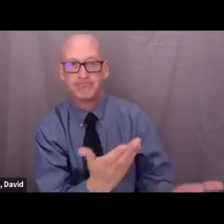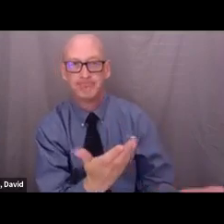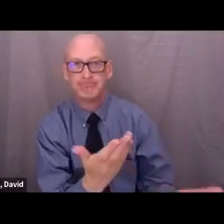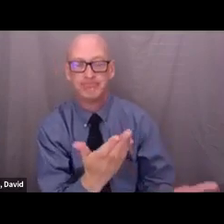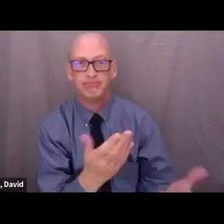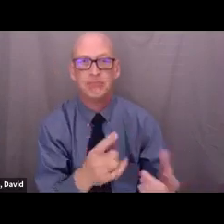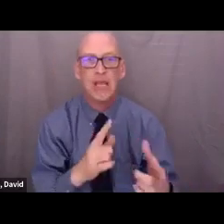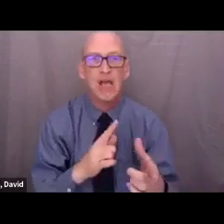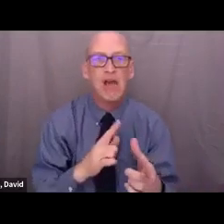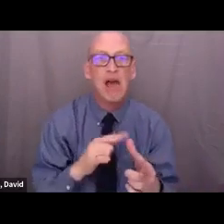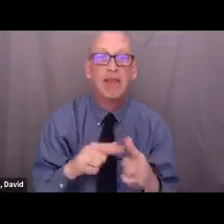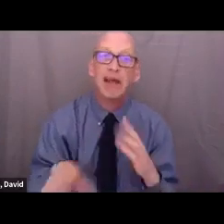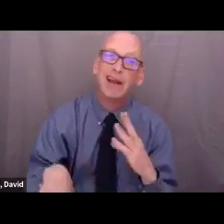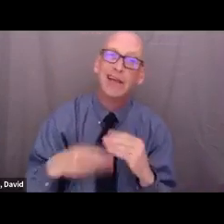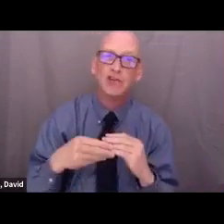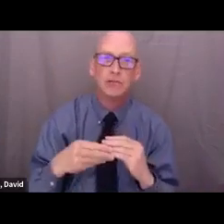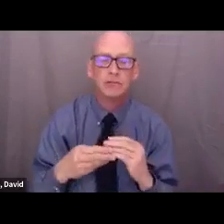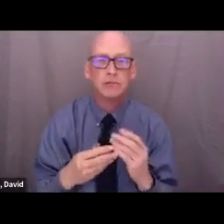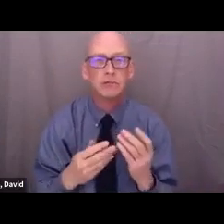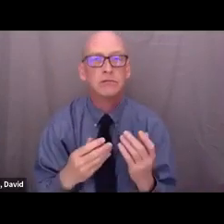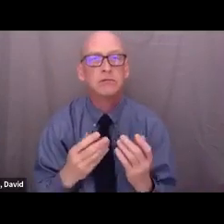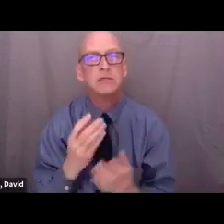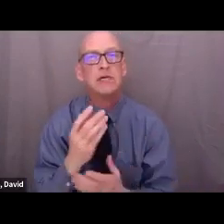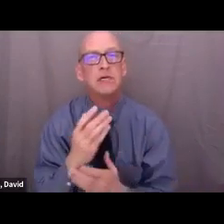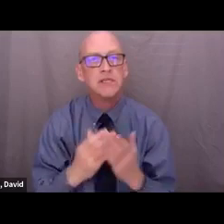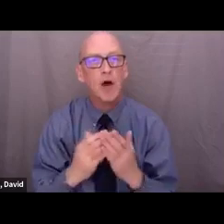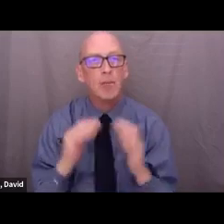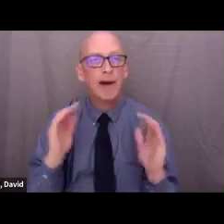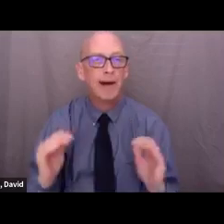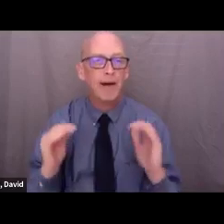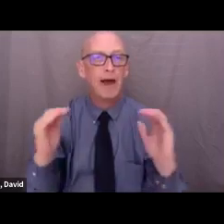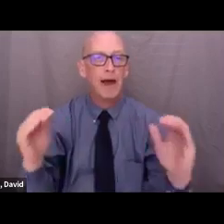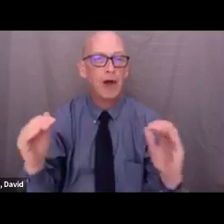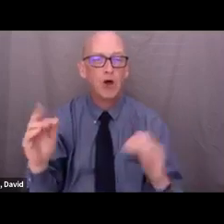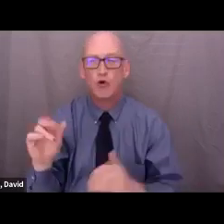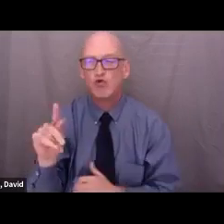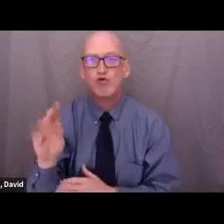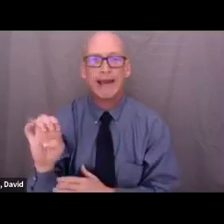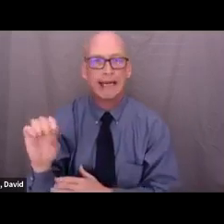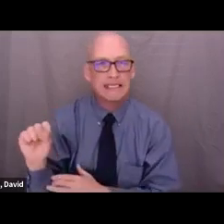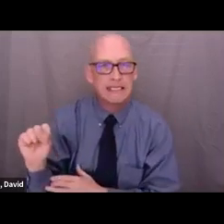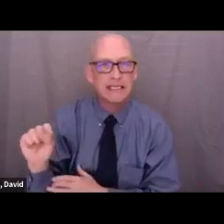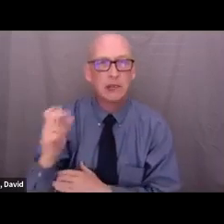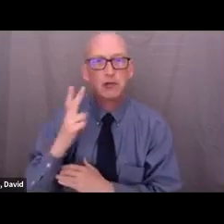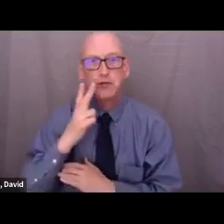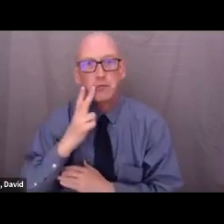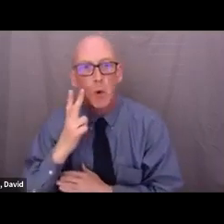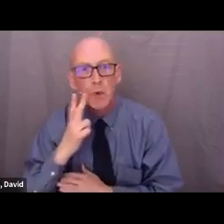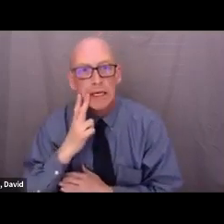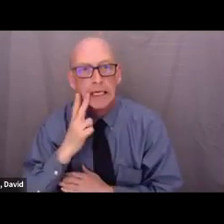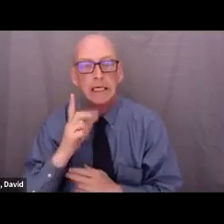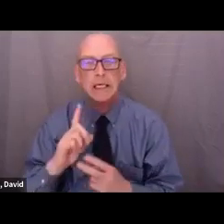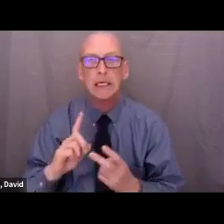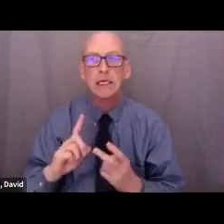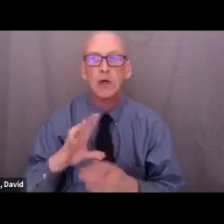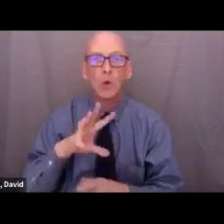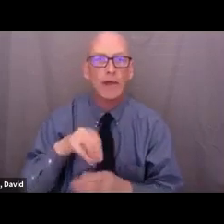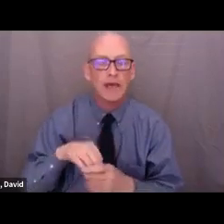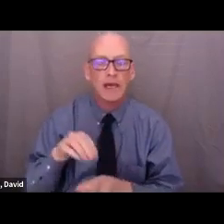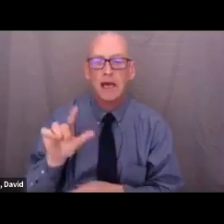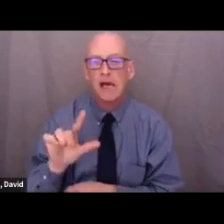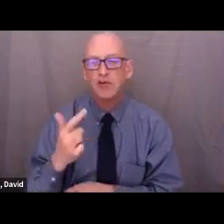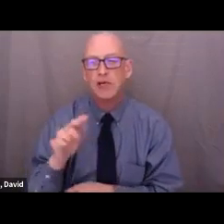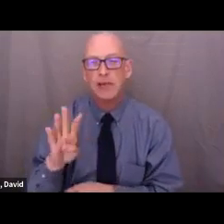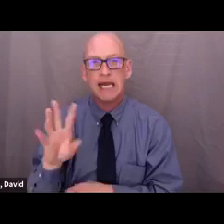And then additionally, there are higher rates of smoking within the LGBT